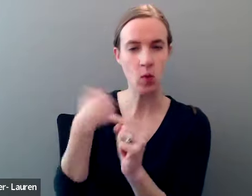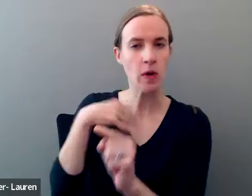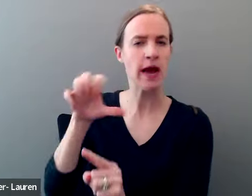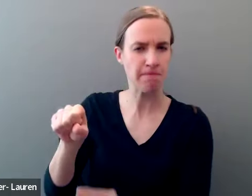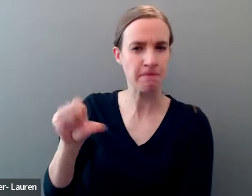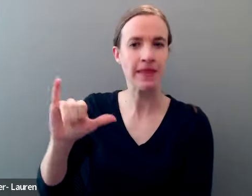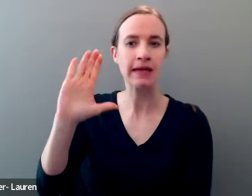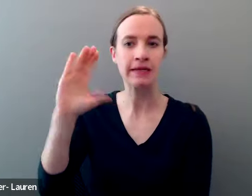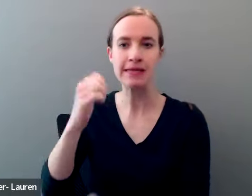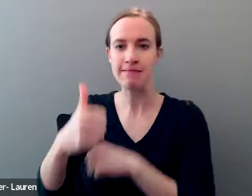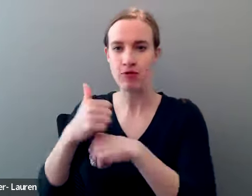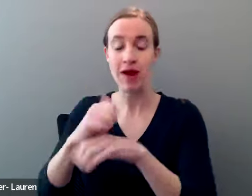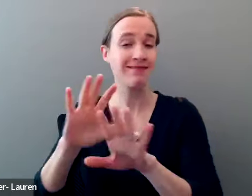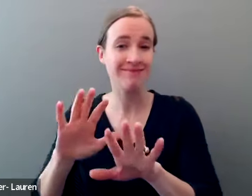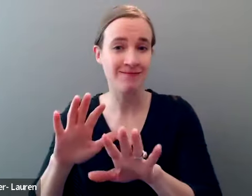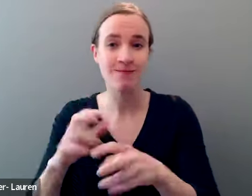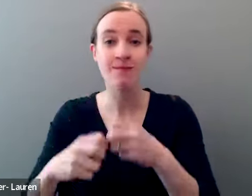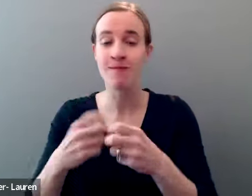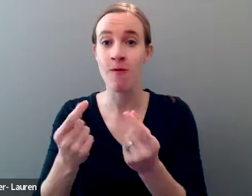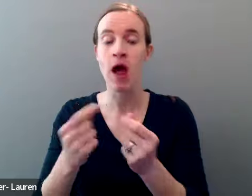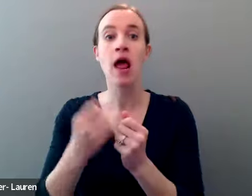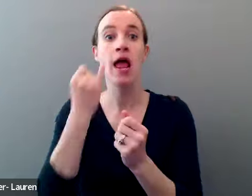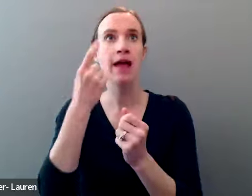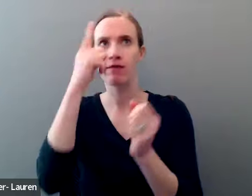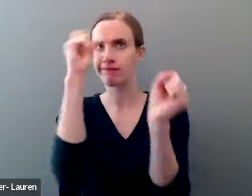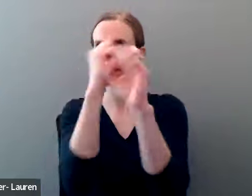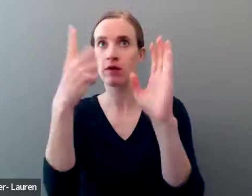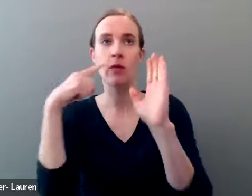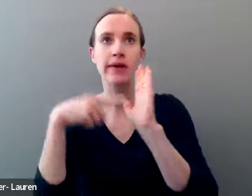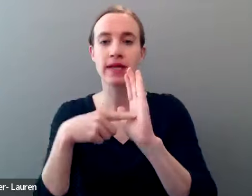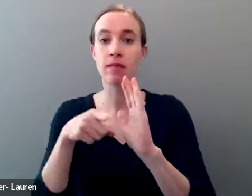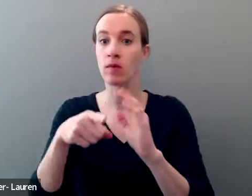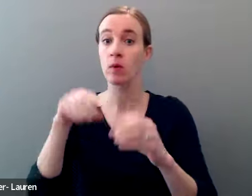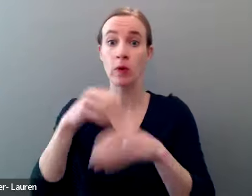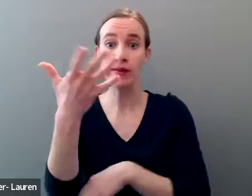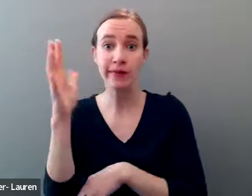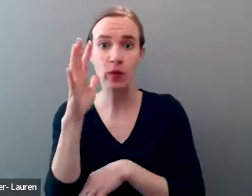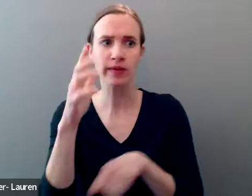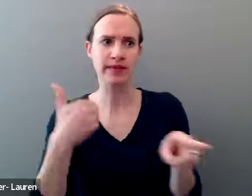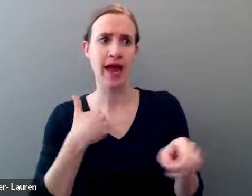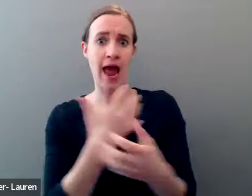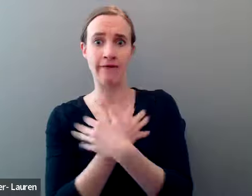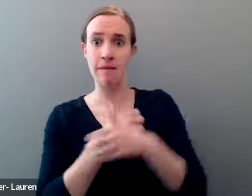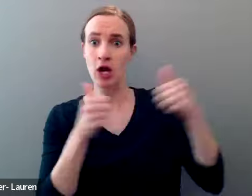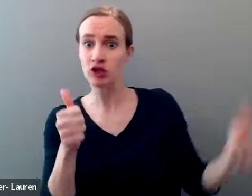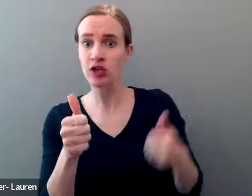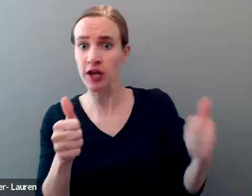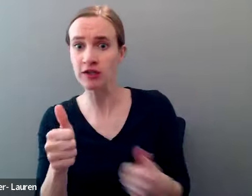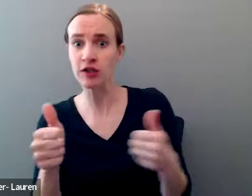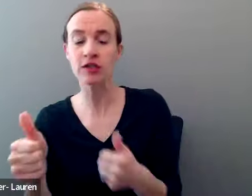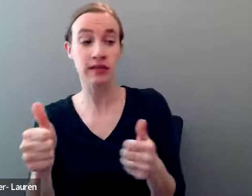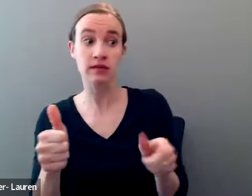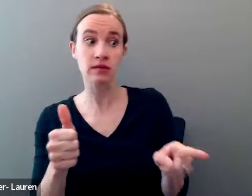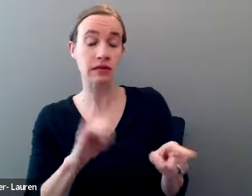you think of it like you're in the woods and there's a bear chasing you, yeah, that's scary and you're going to need to respond.